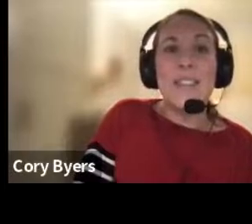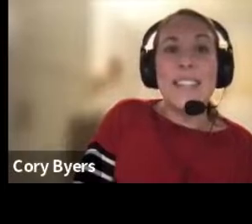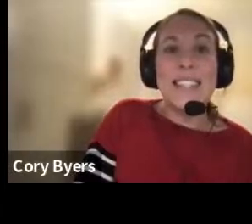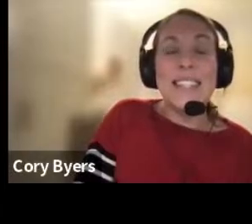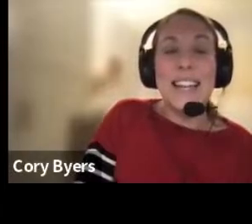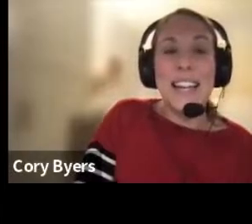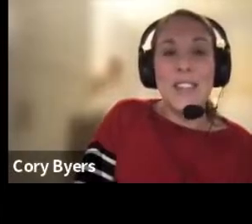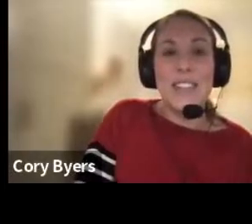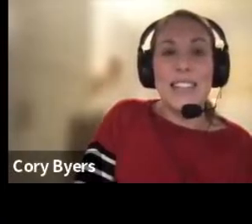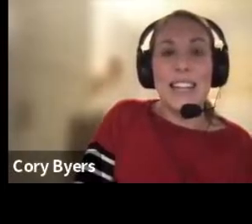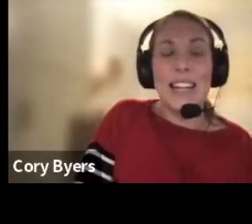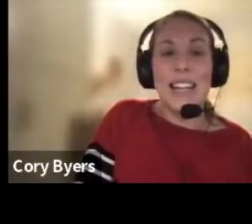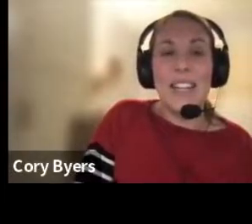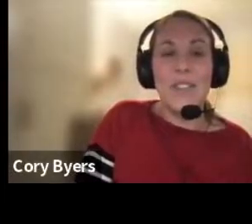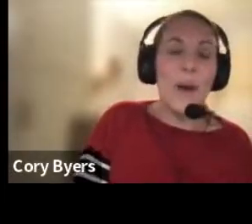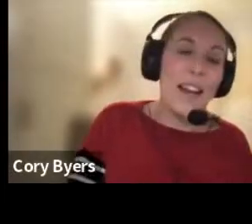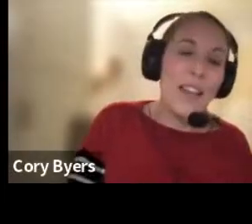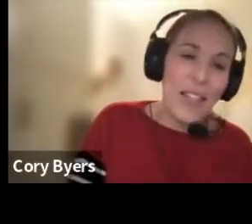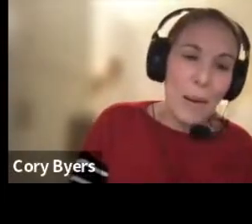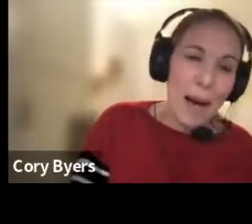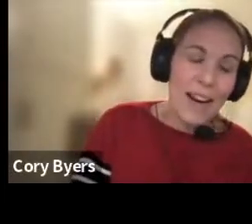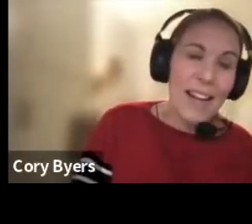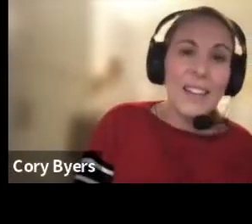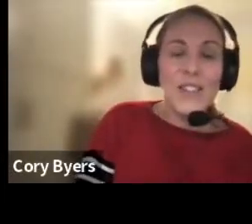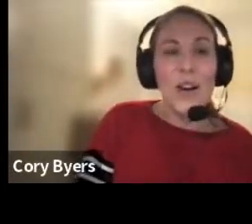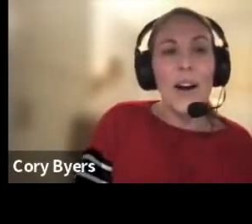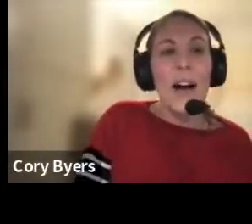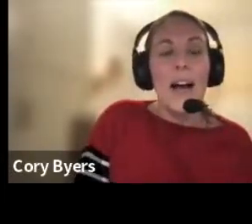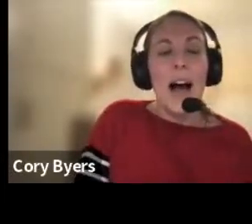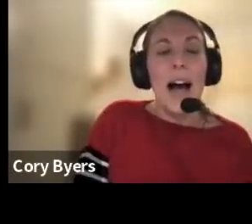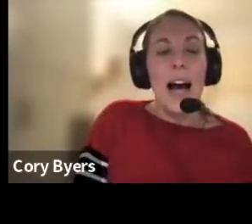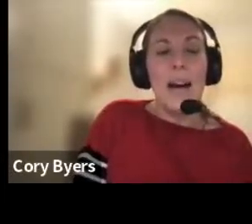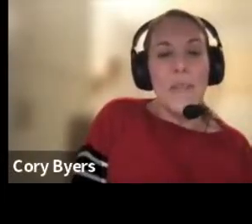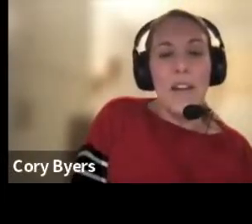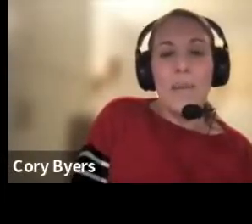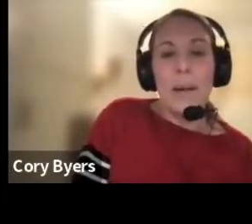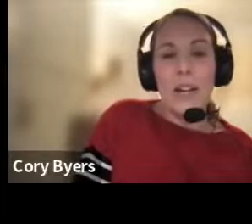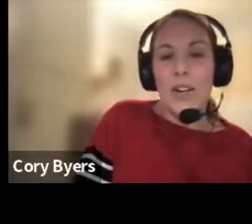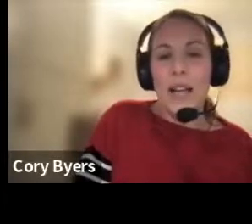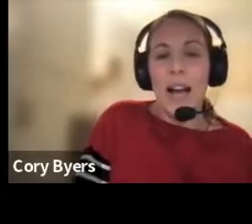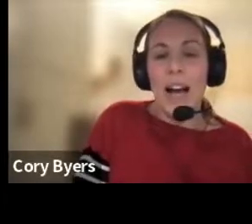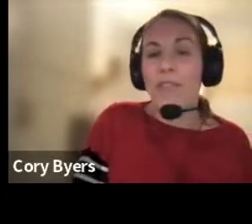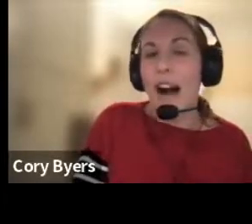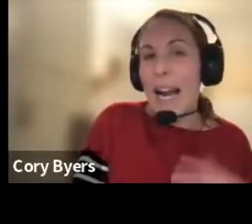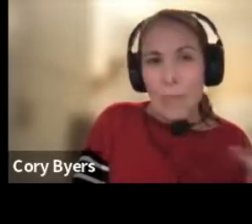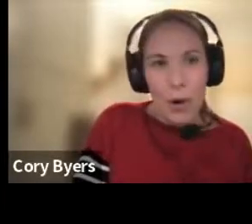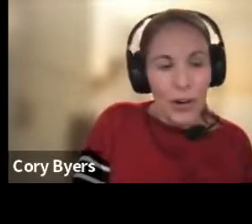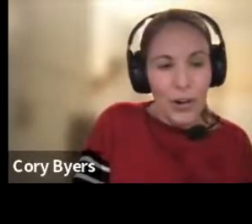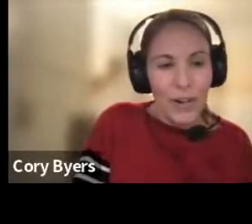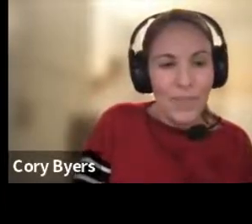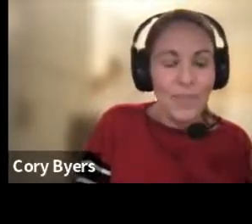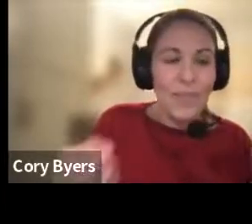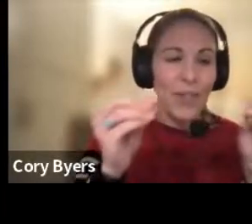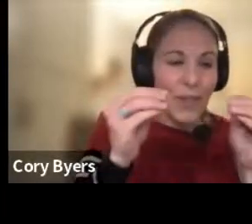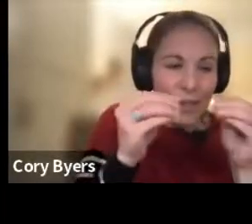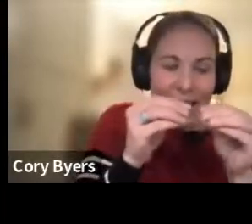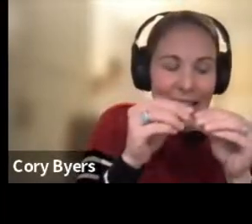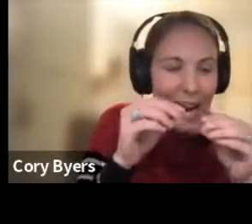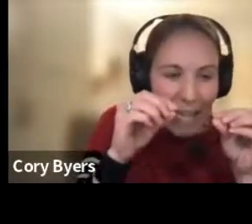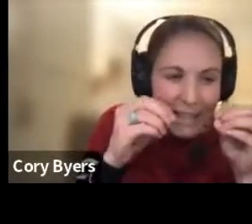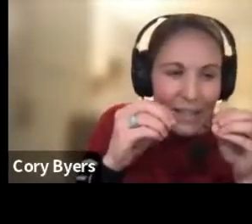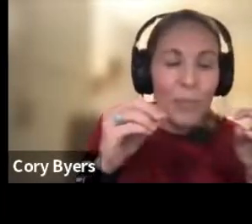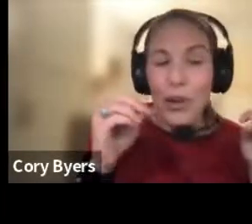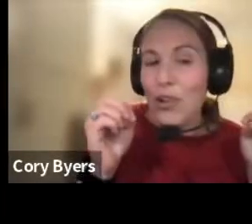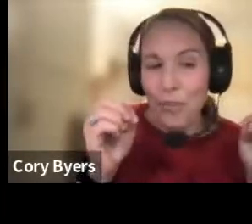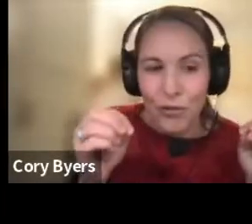Okay, so this is an interesting way to think about it. So everybody knows fine motor. Those are the